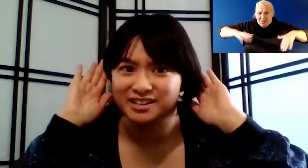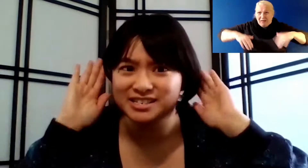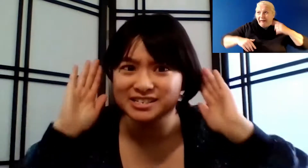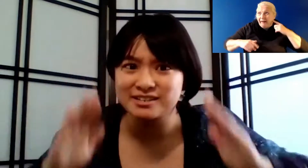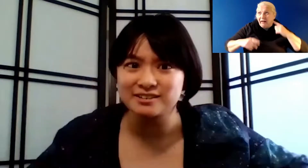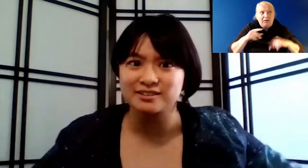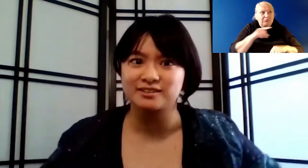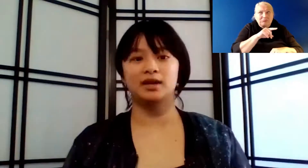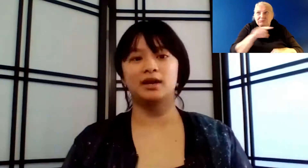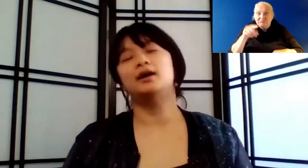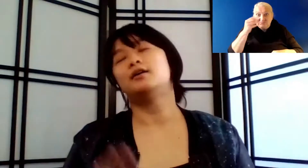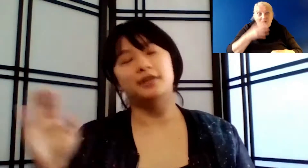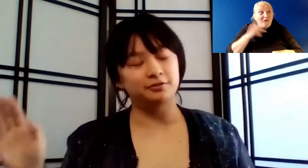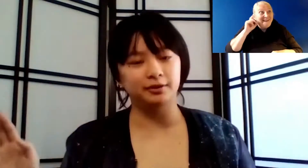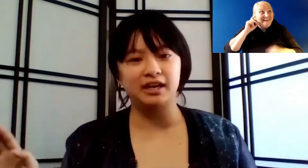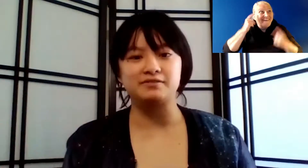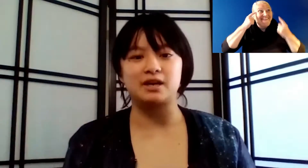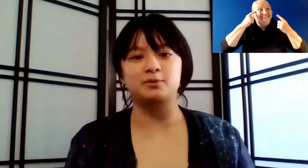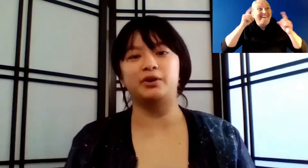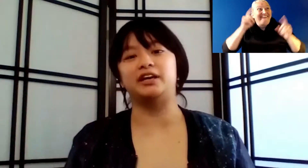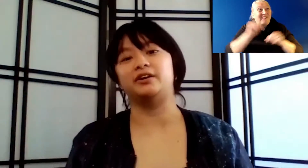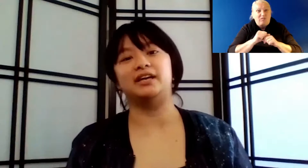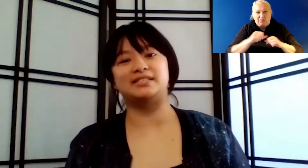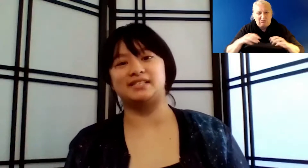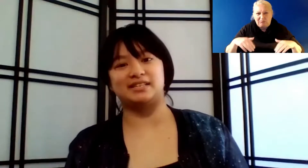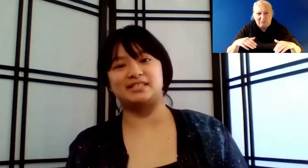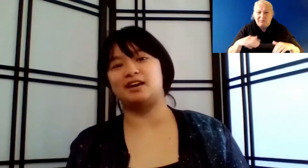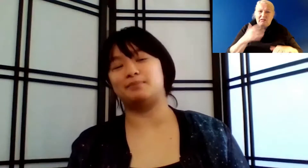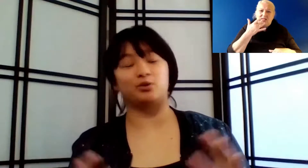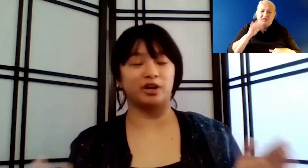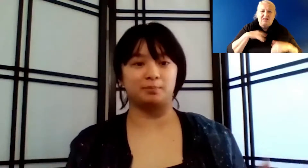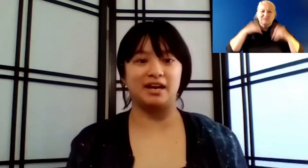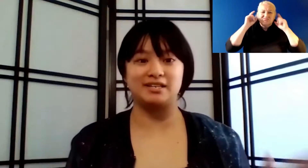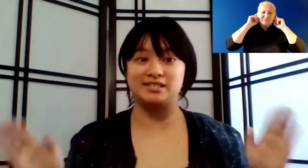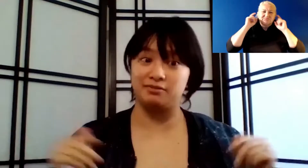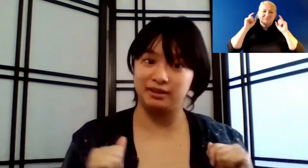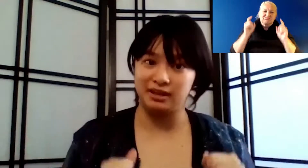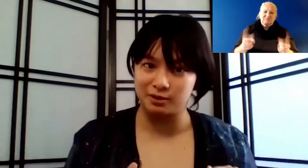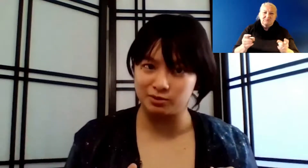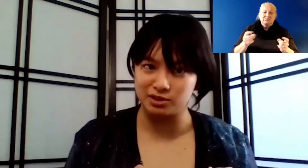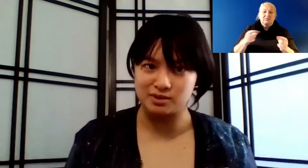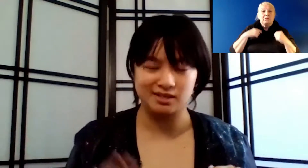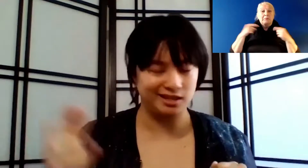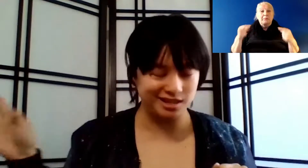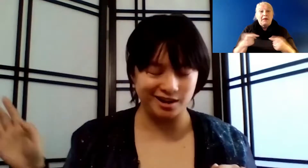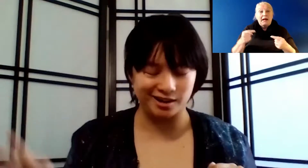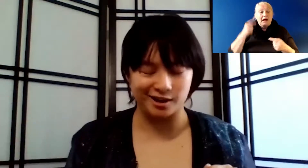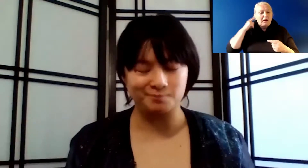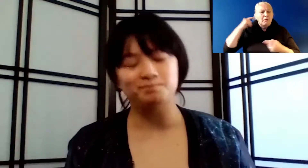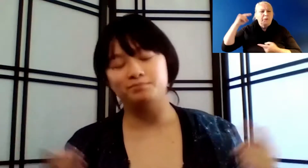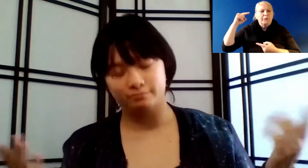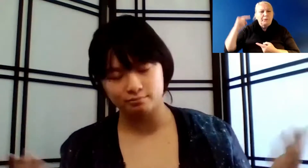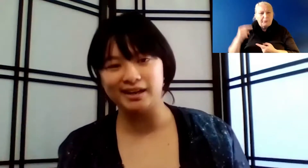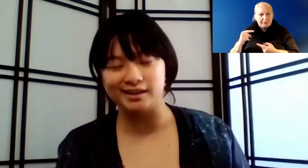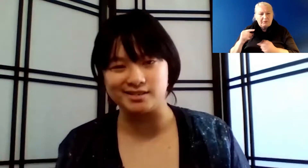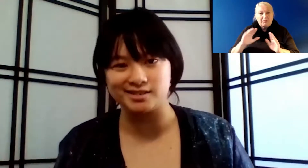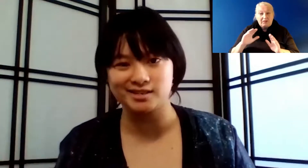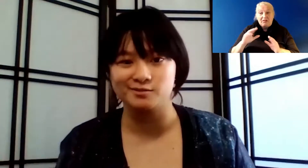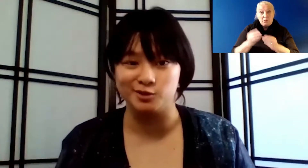does. Thankfully, I've stopped wearing hearing aids since, and my chronic pain has definitely been reduced. It's not gone, but at least it's